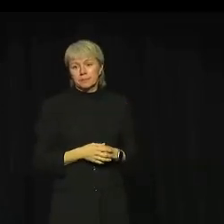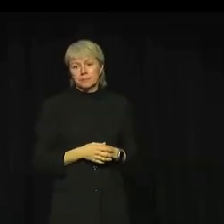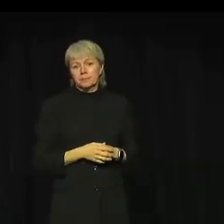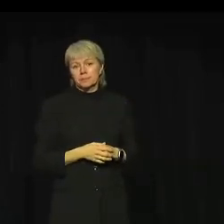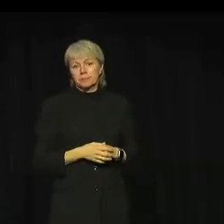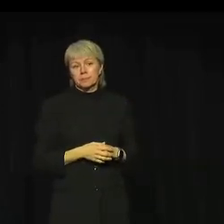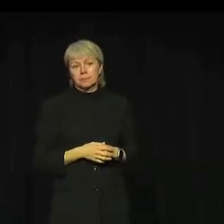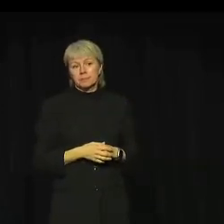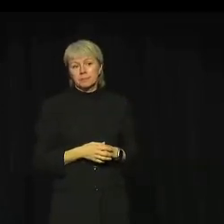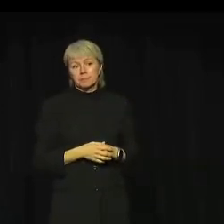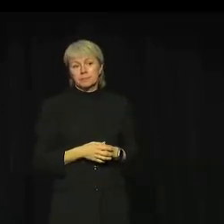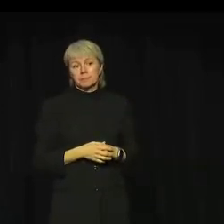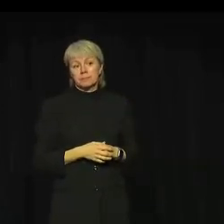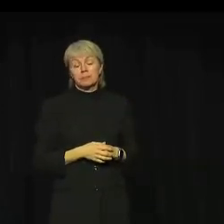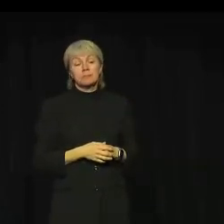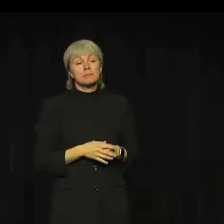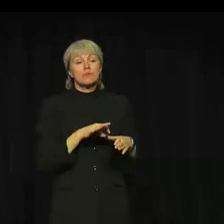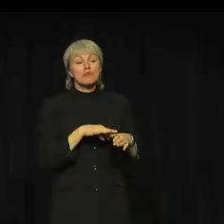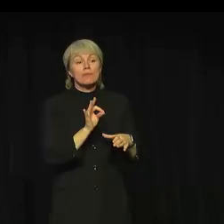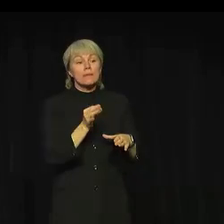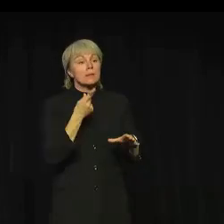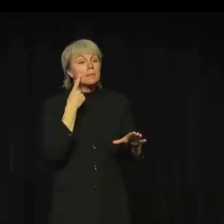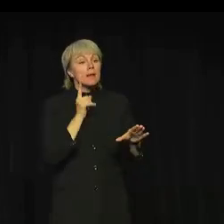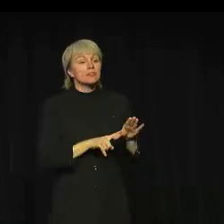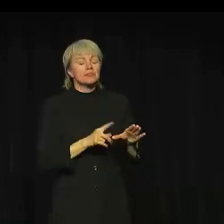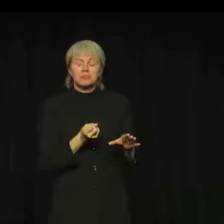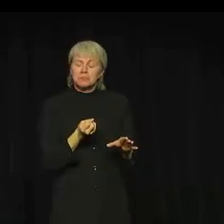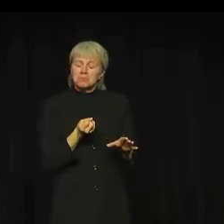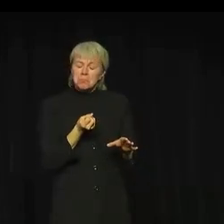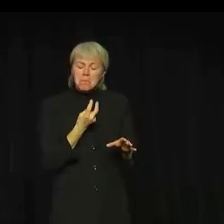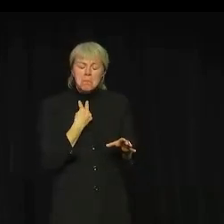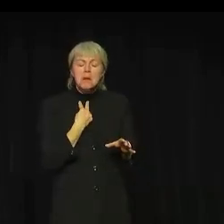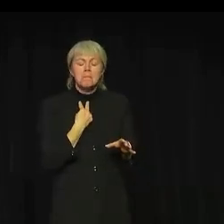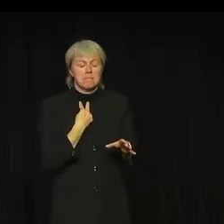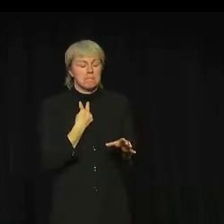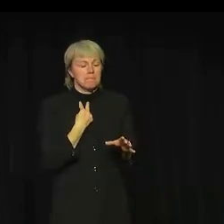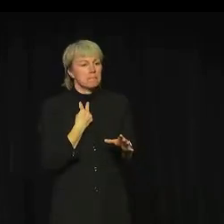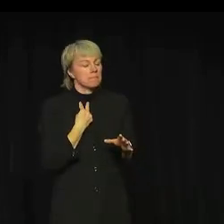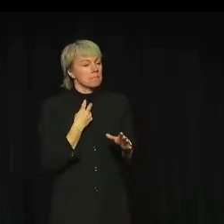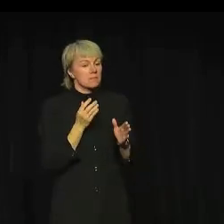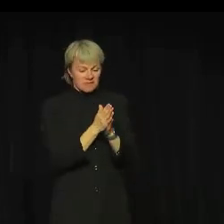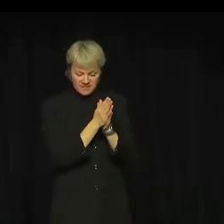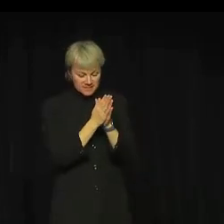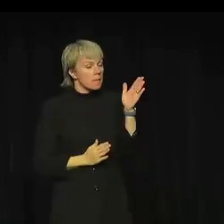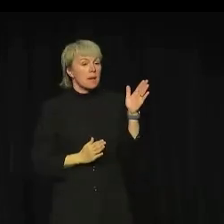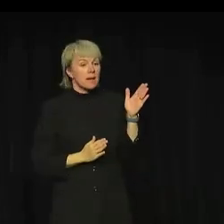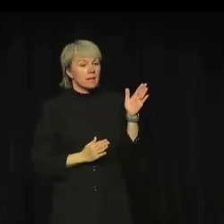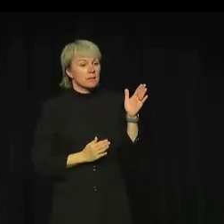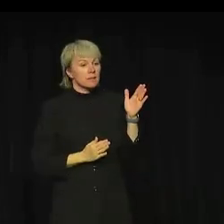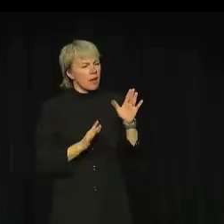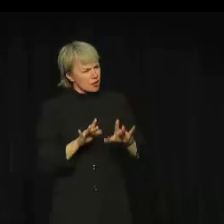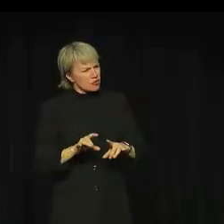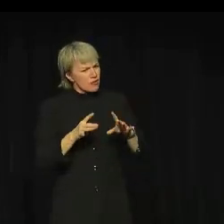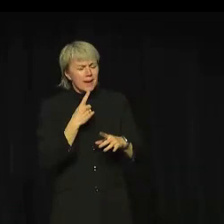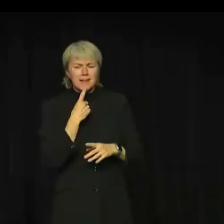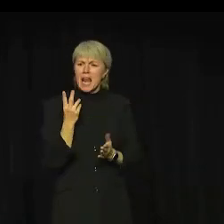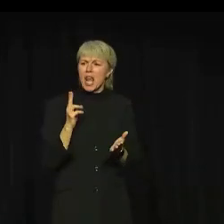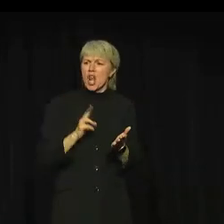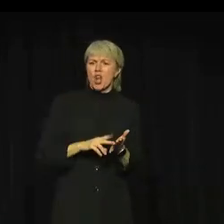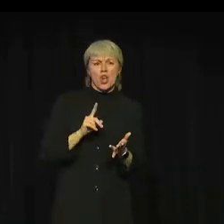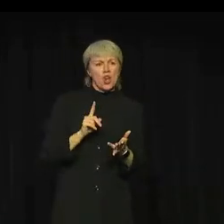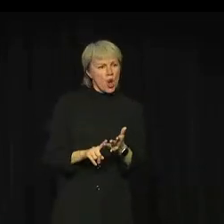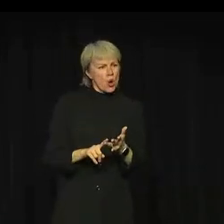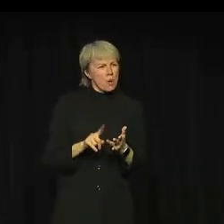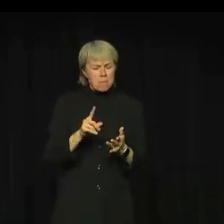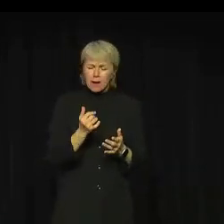The devastating failure of the Voice referendum is a setback, that Australia said no to that generous ask